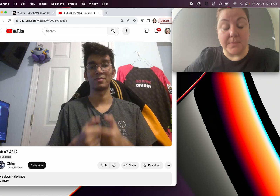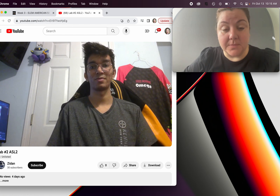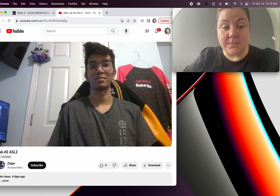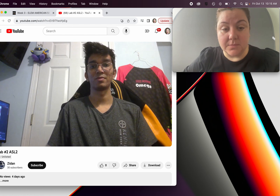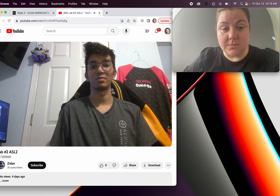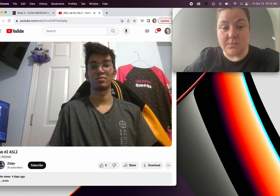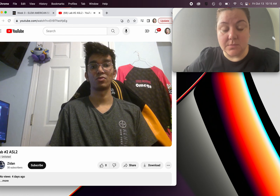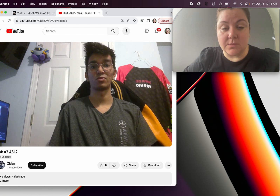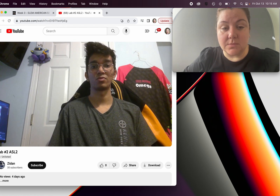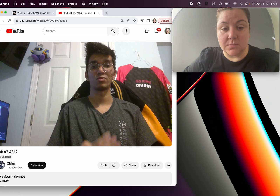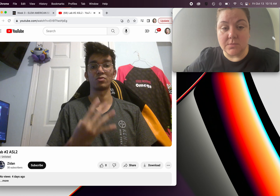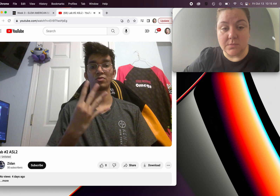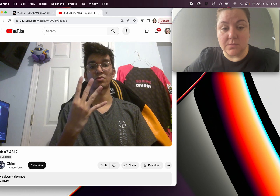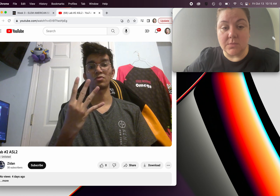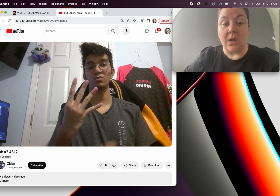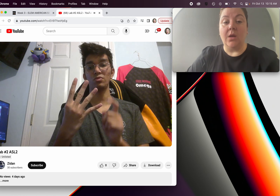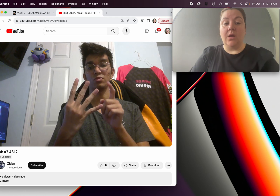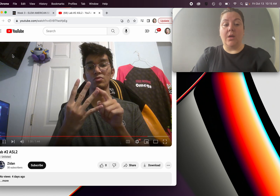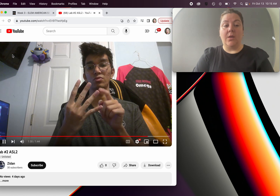Mm-hmm.